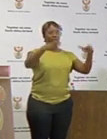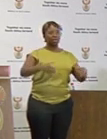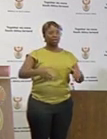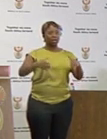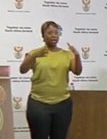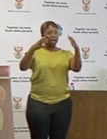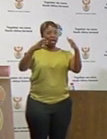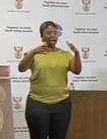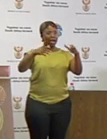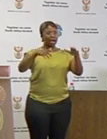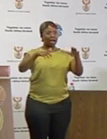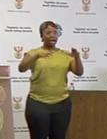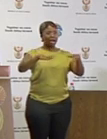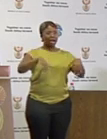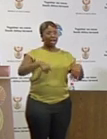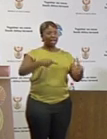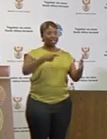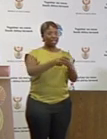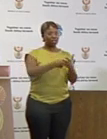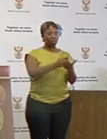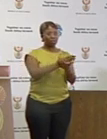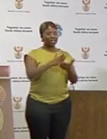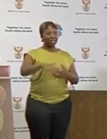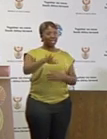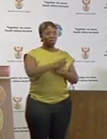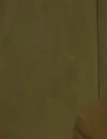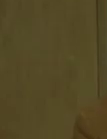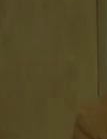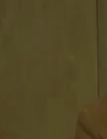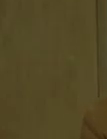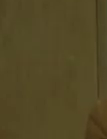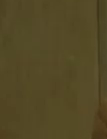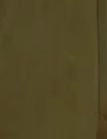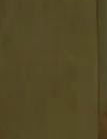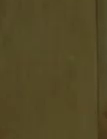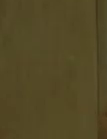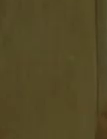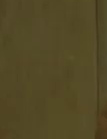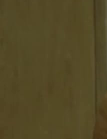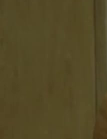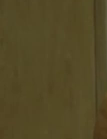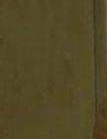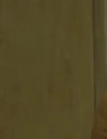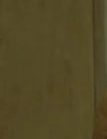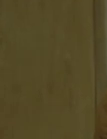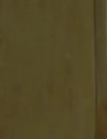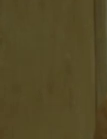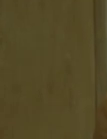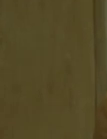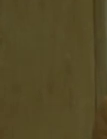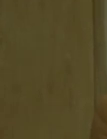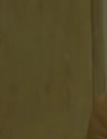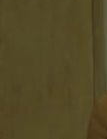procured in certain provinces like the Mpumalanga province and Northwest, when are they going to be procured and